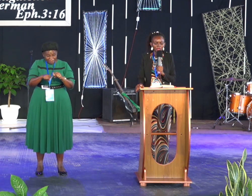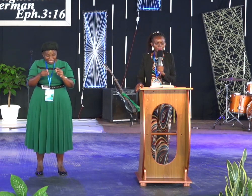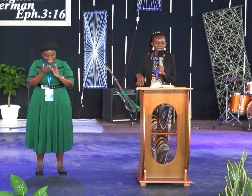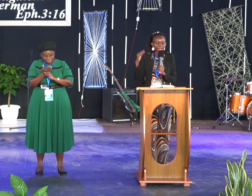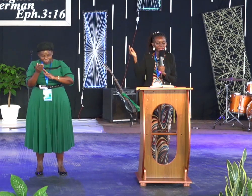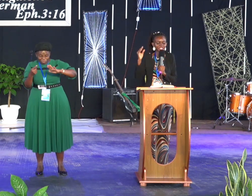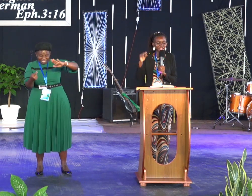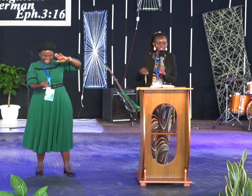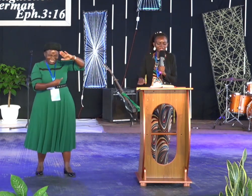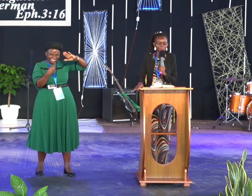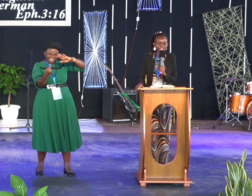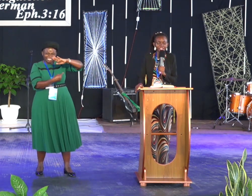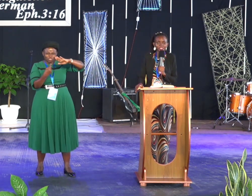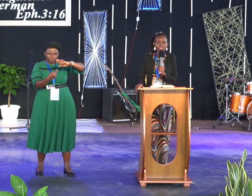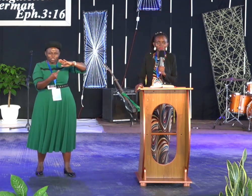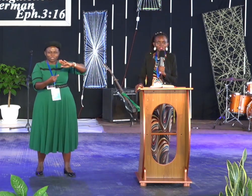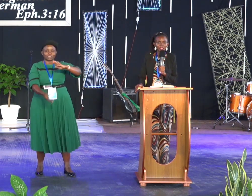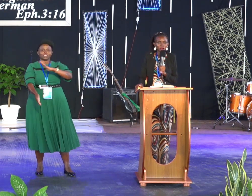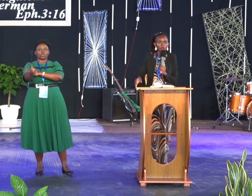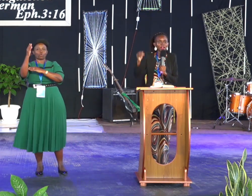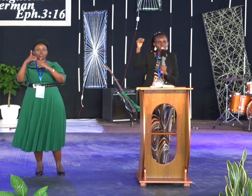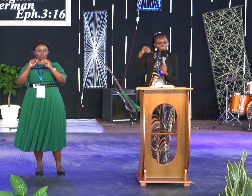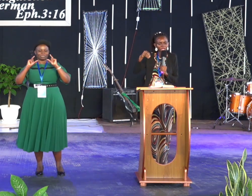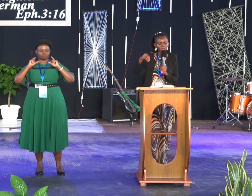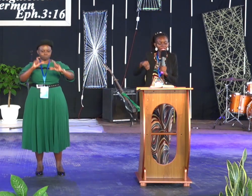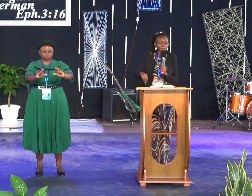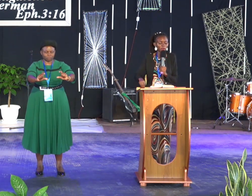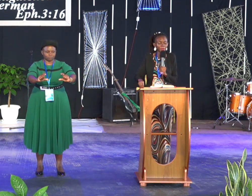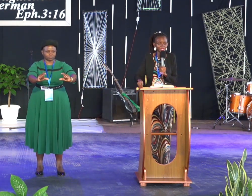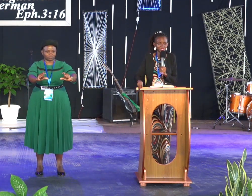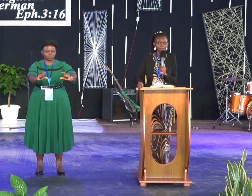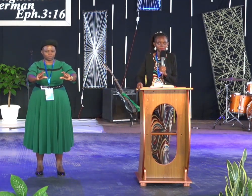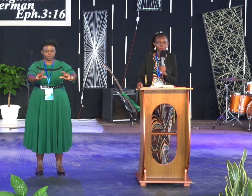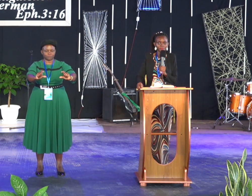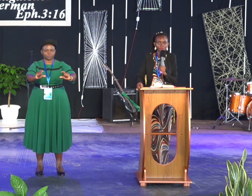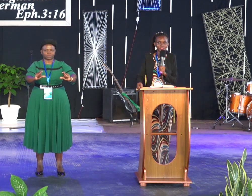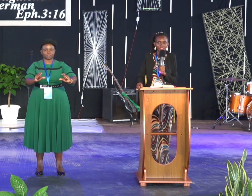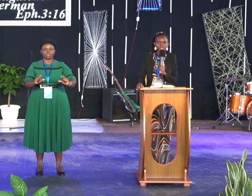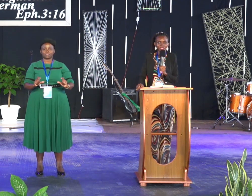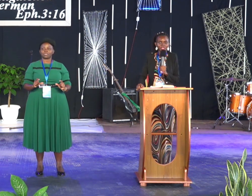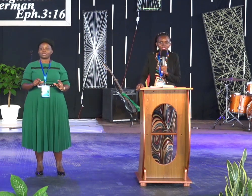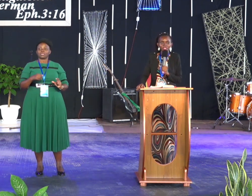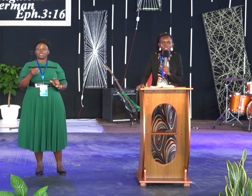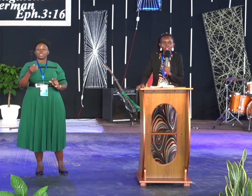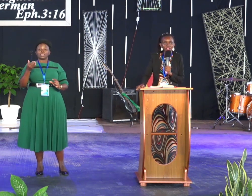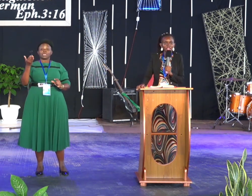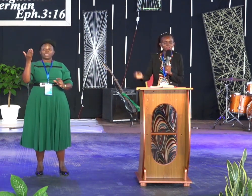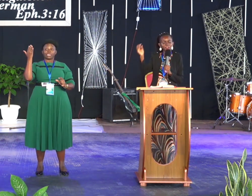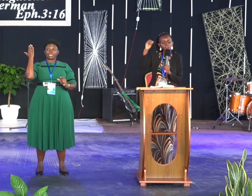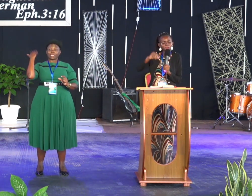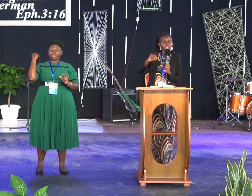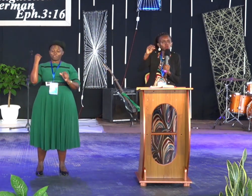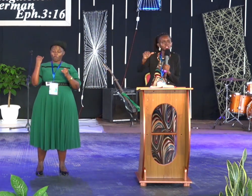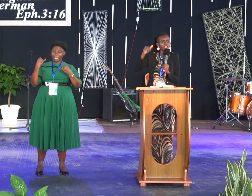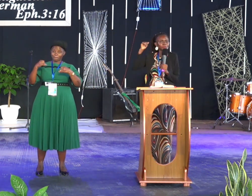mbere eyo. But amidst that circumstance. Katonda nayogera ekigambo. God spoke a word at the moment. Aba kuteeka mu nkola kiri Katonda kiyayogera. If